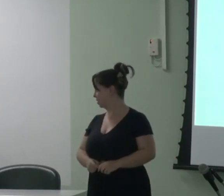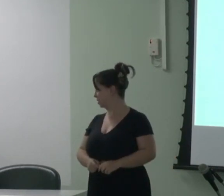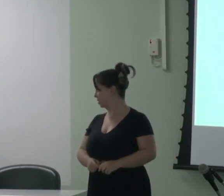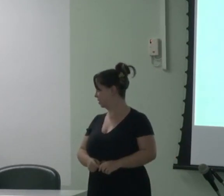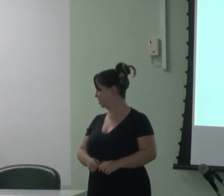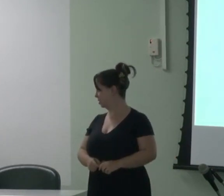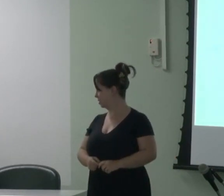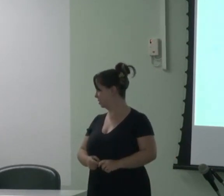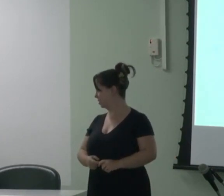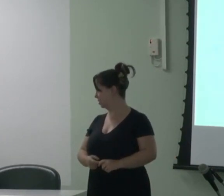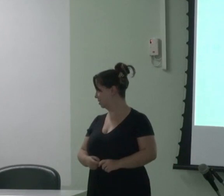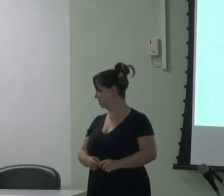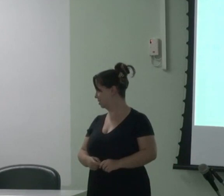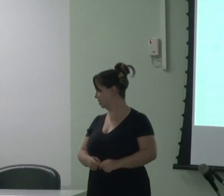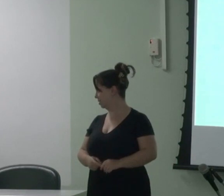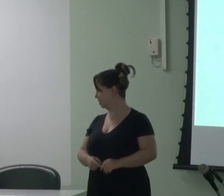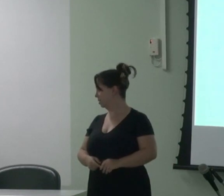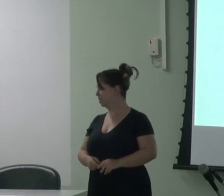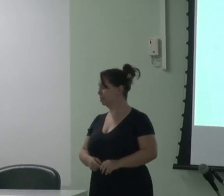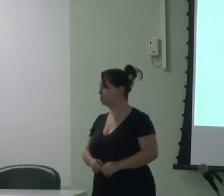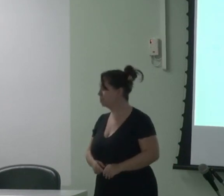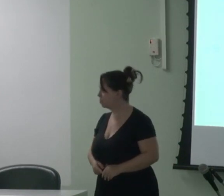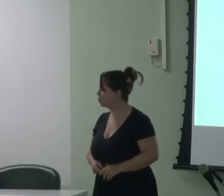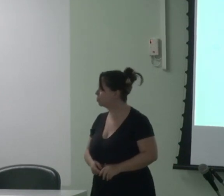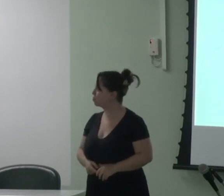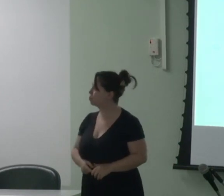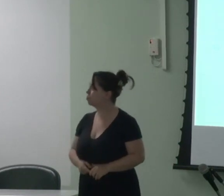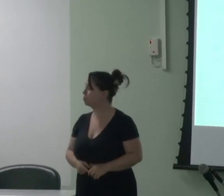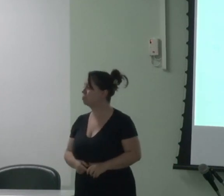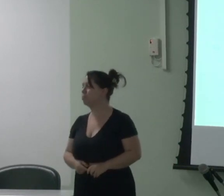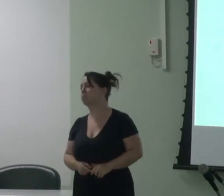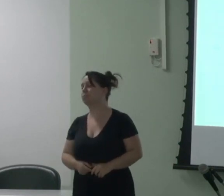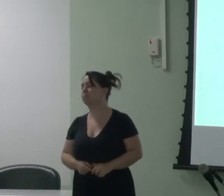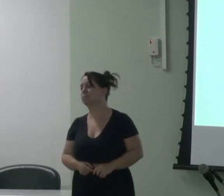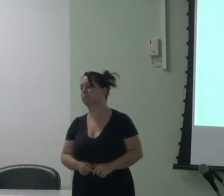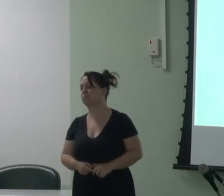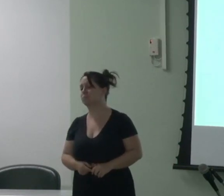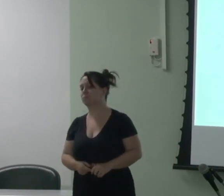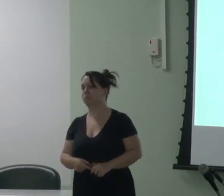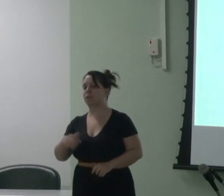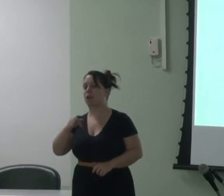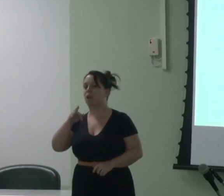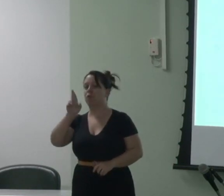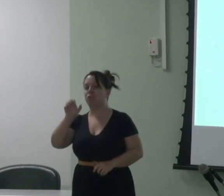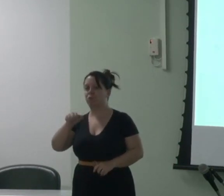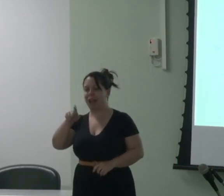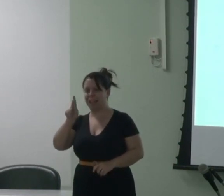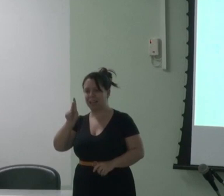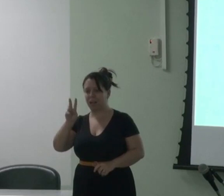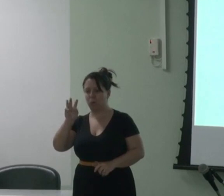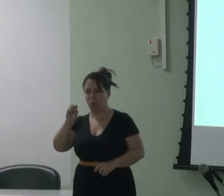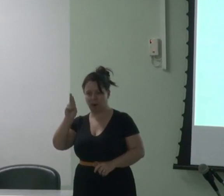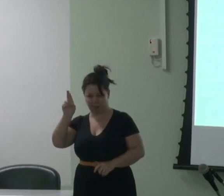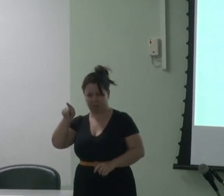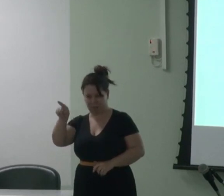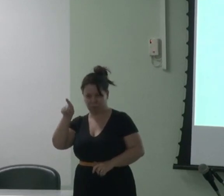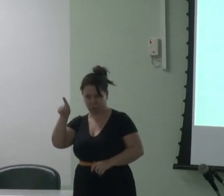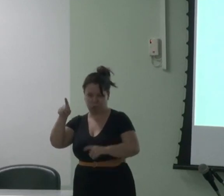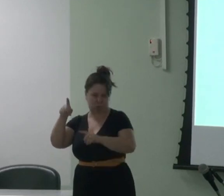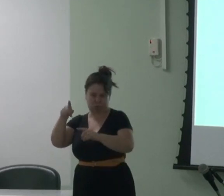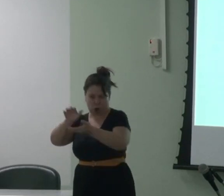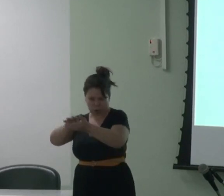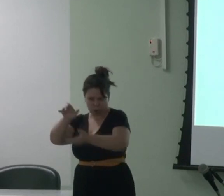a theoretical remark that in the framework Hajchova is